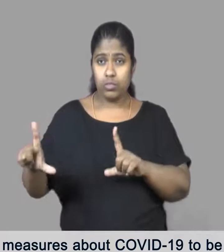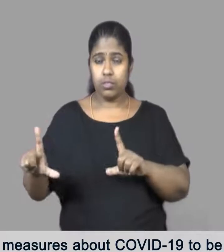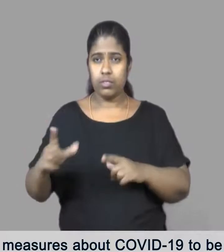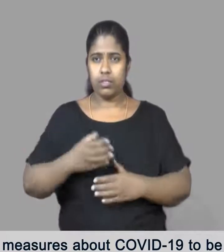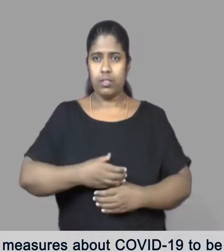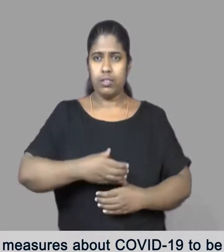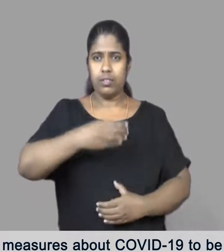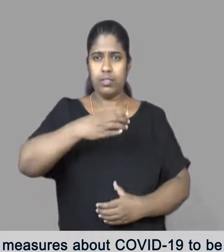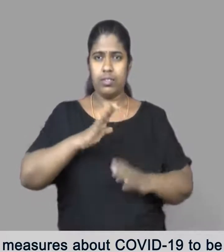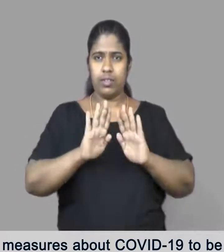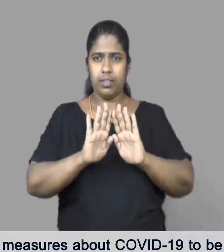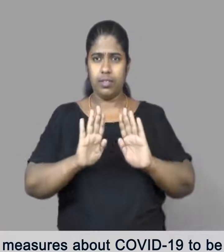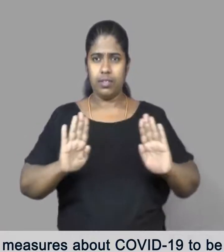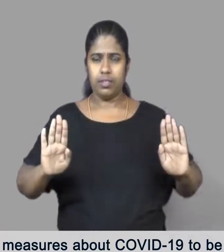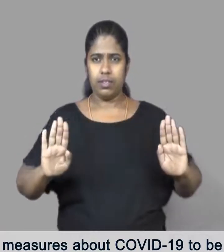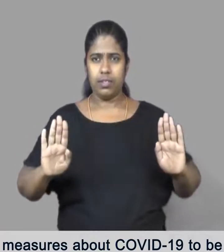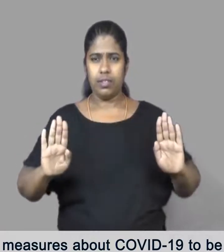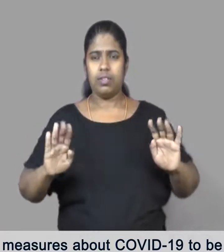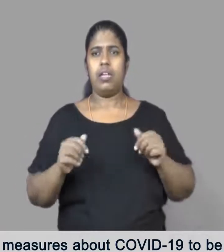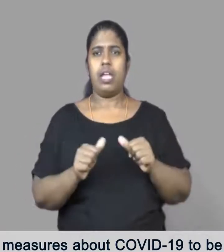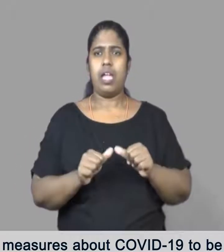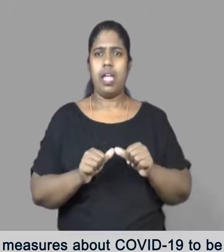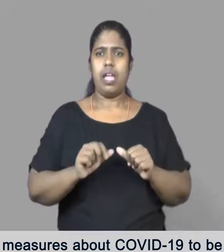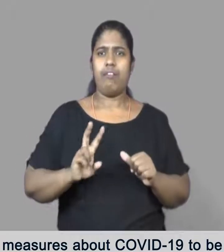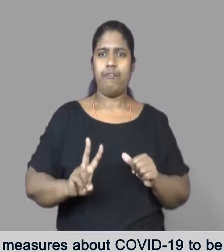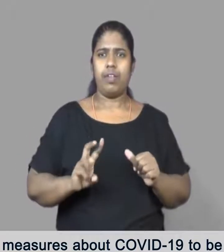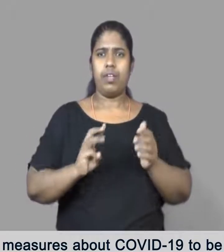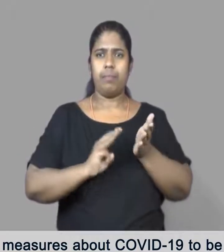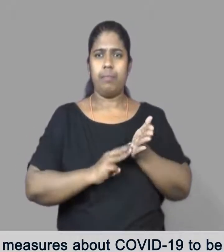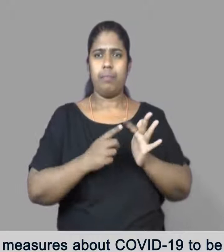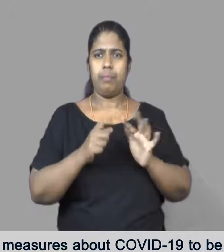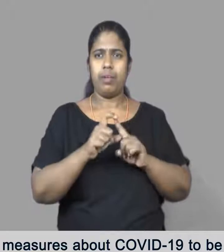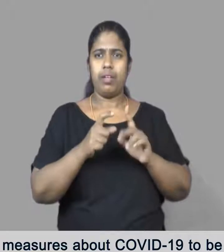Posters, standees, AV media